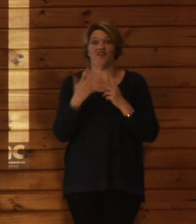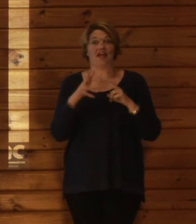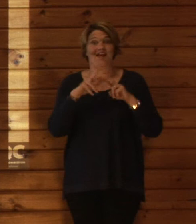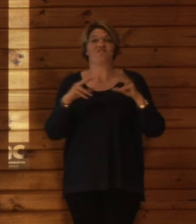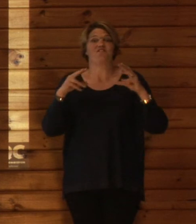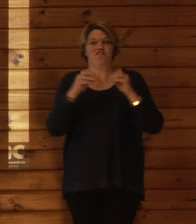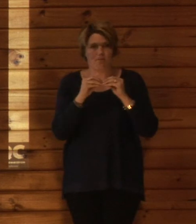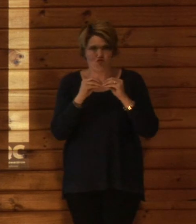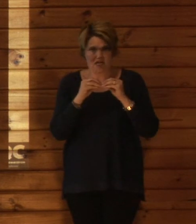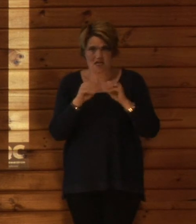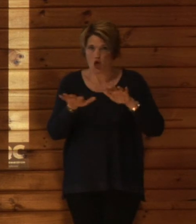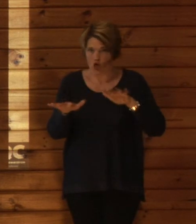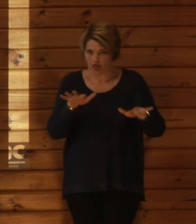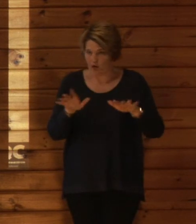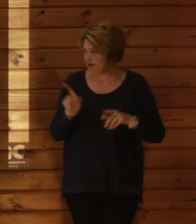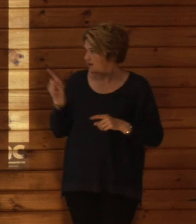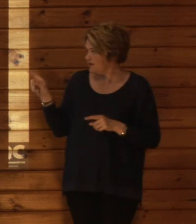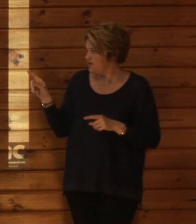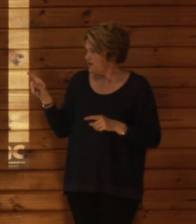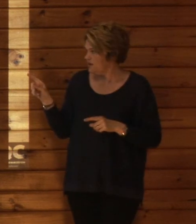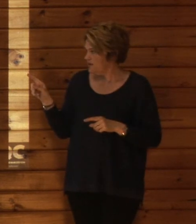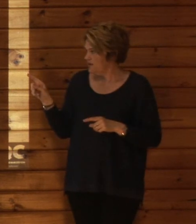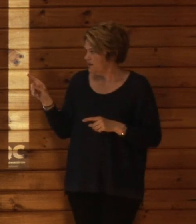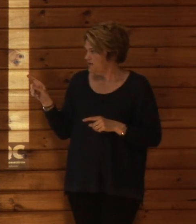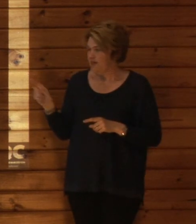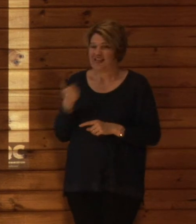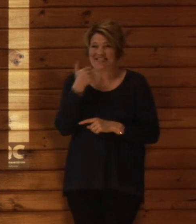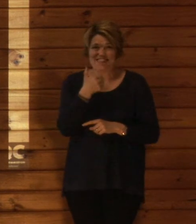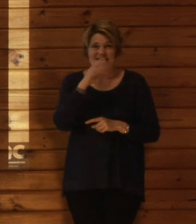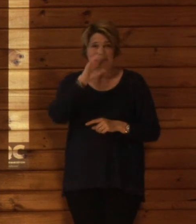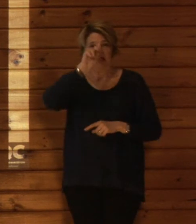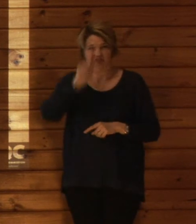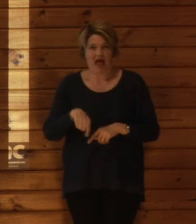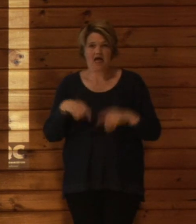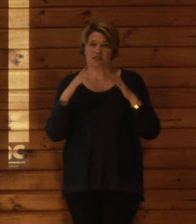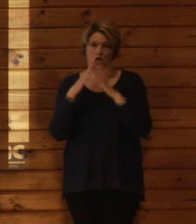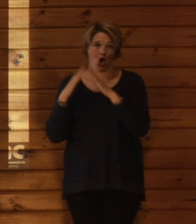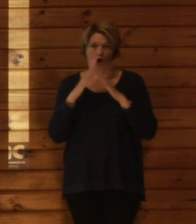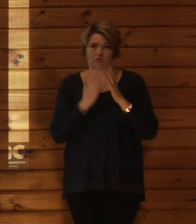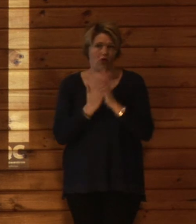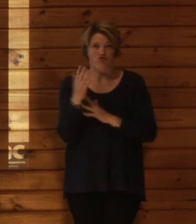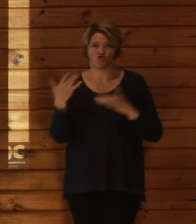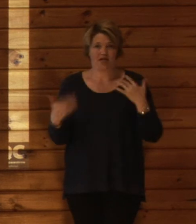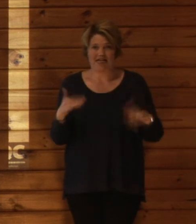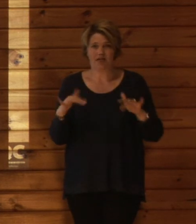so this is about 60,000 homes across Canterbury affected by some degree of liquefaction. most of